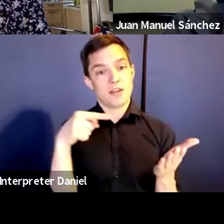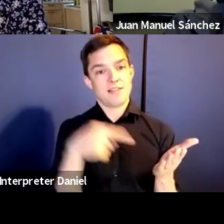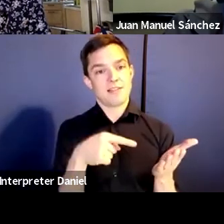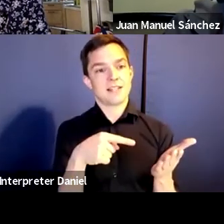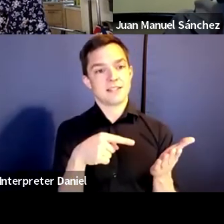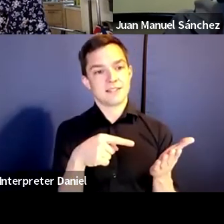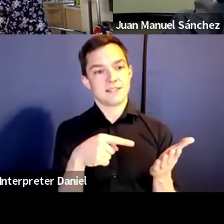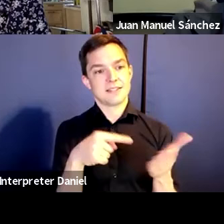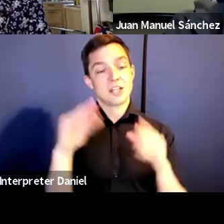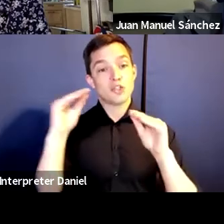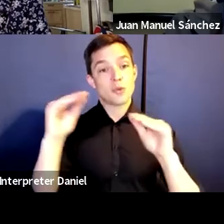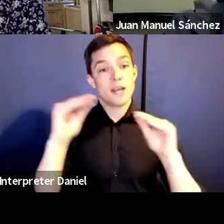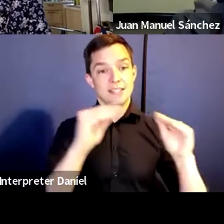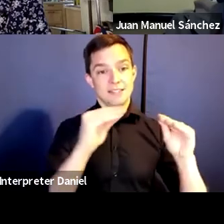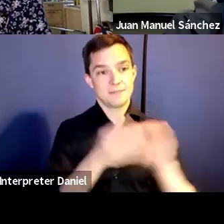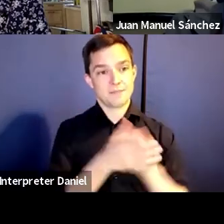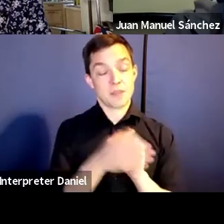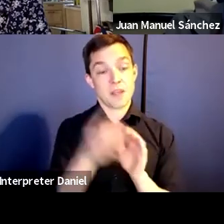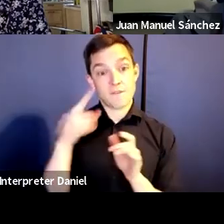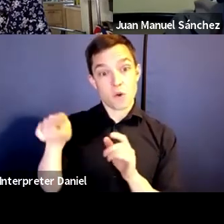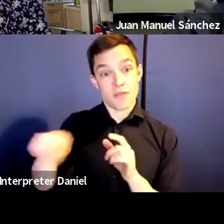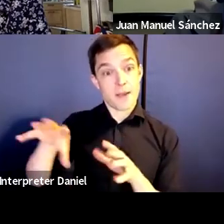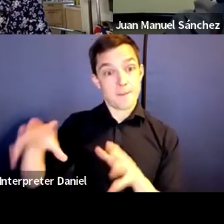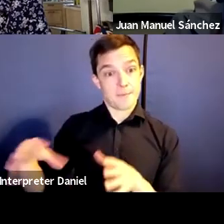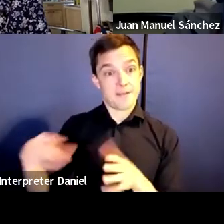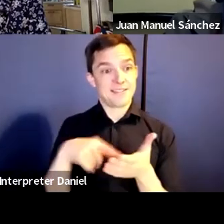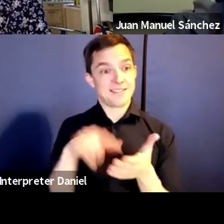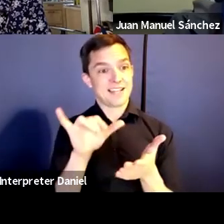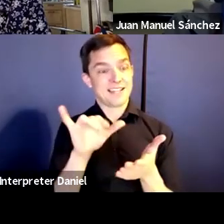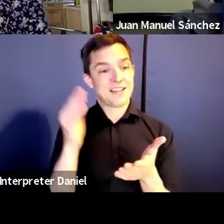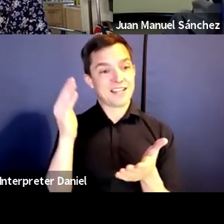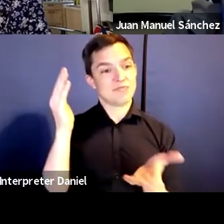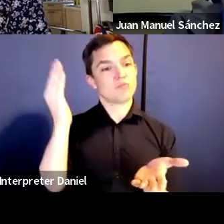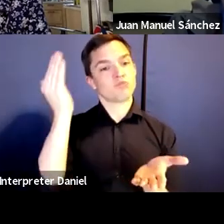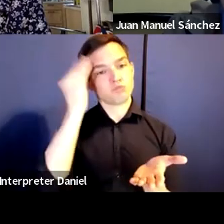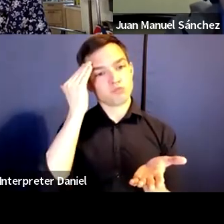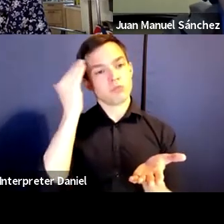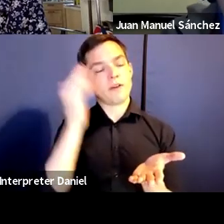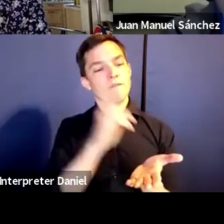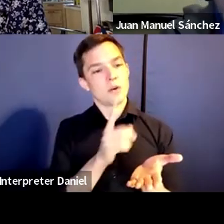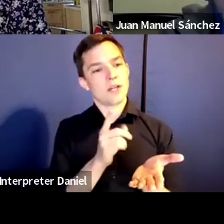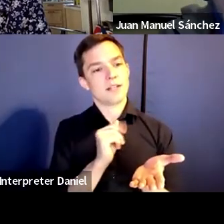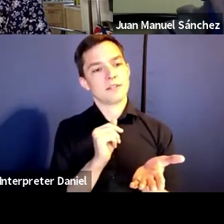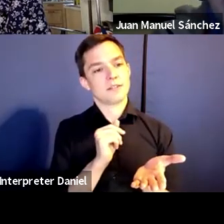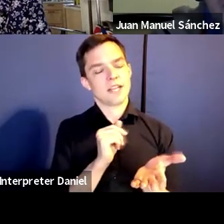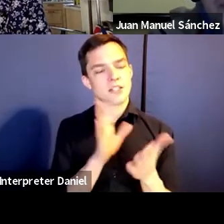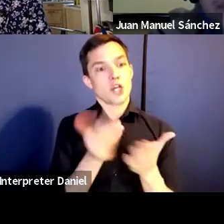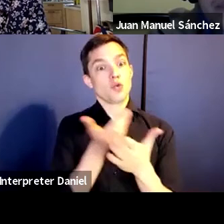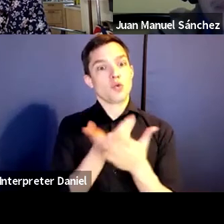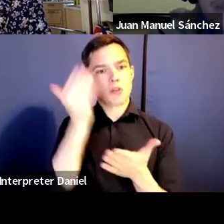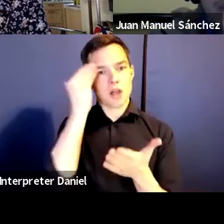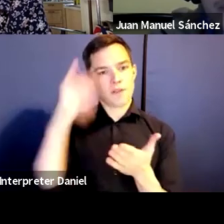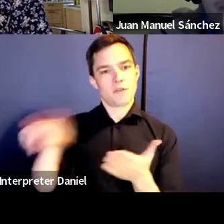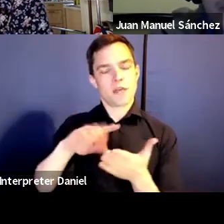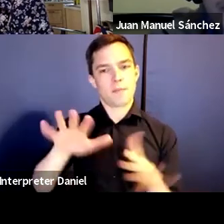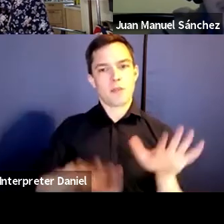about this training, and for them this is kind of knowledge, very new, barely new knowledge for them, and